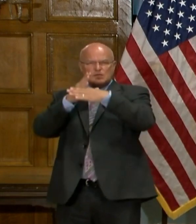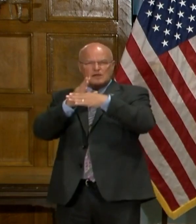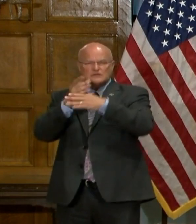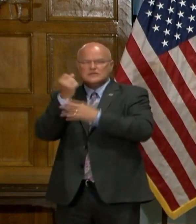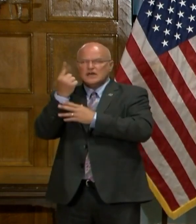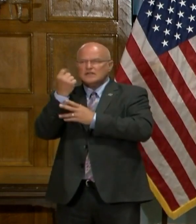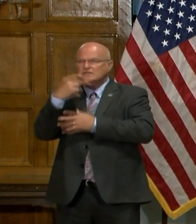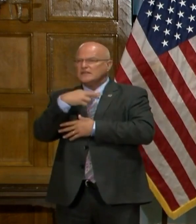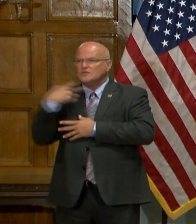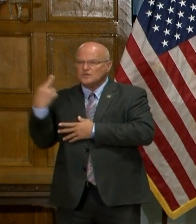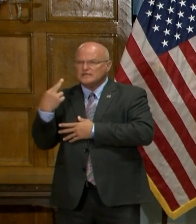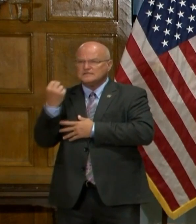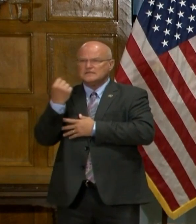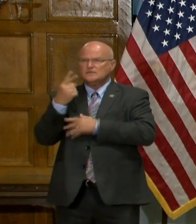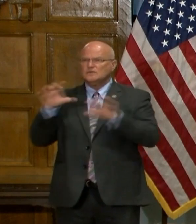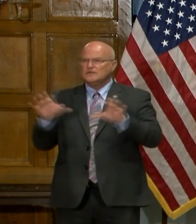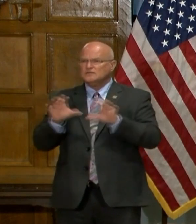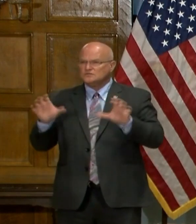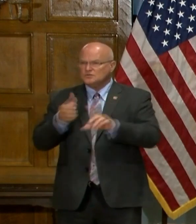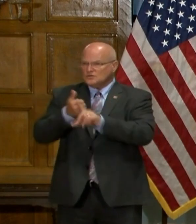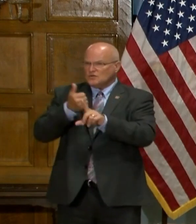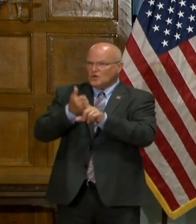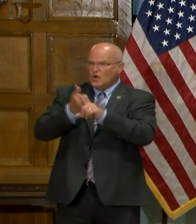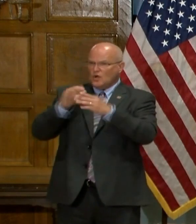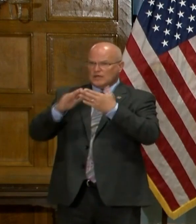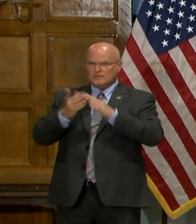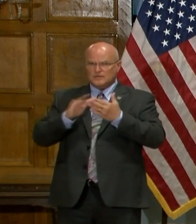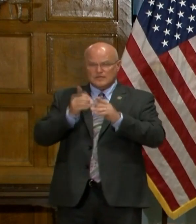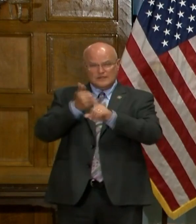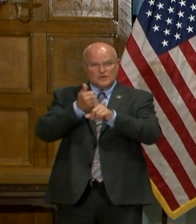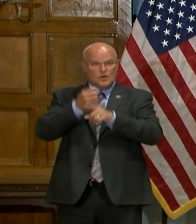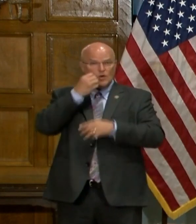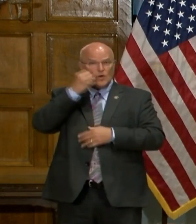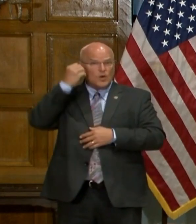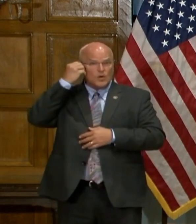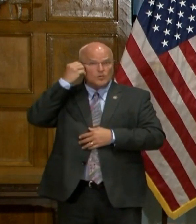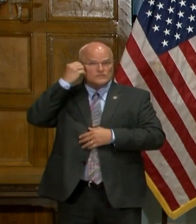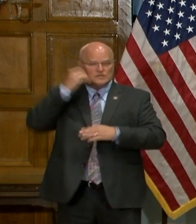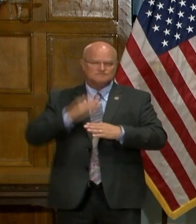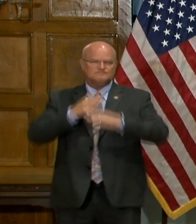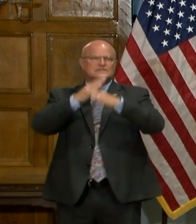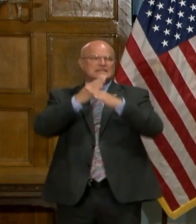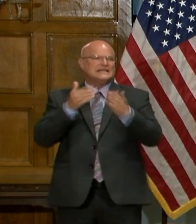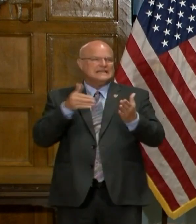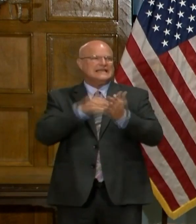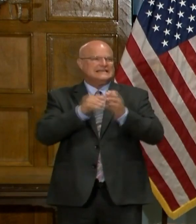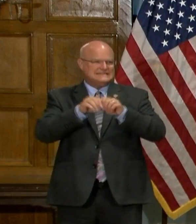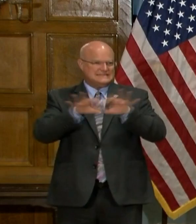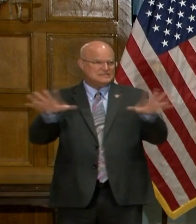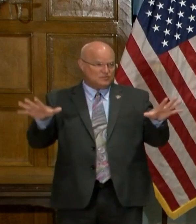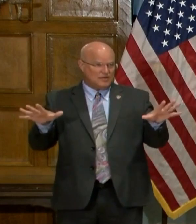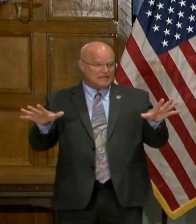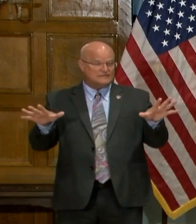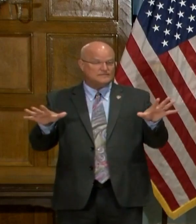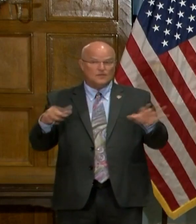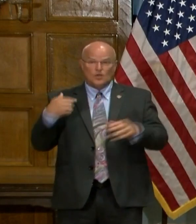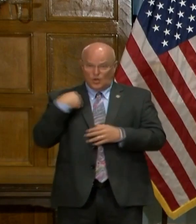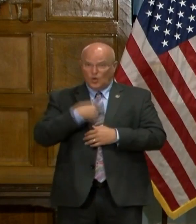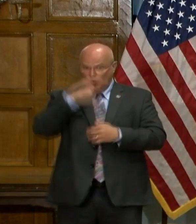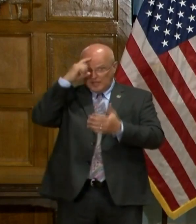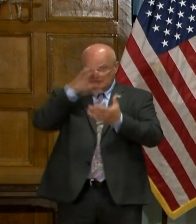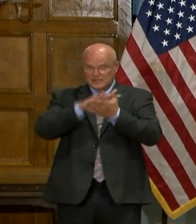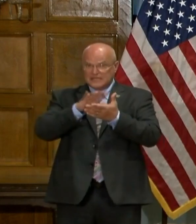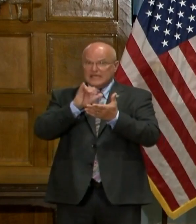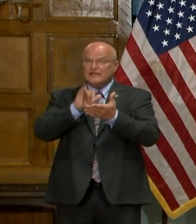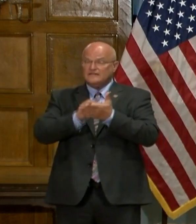They understand what they can do in their own communities, in their own homes, to protect against the spread. We believe that